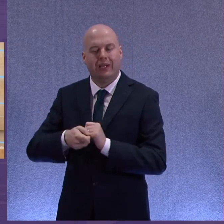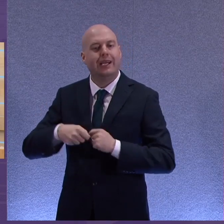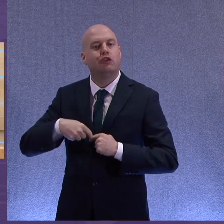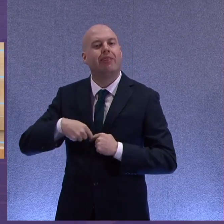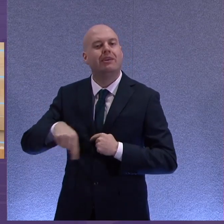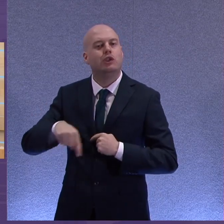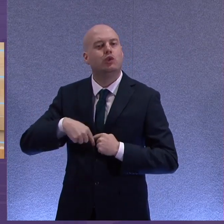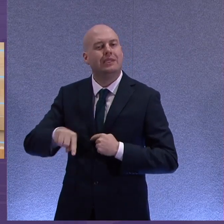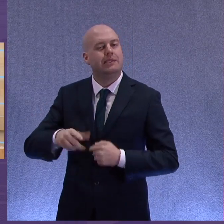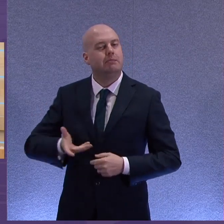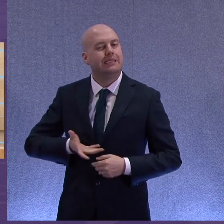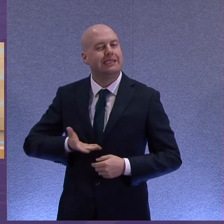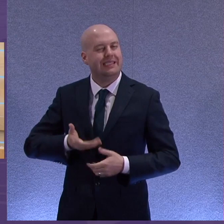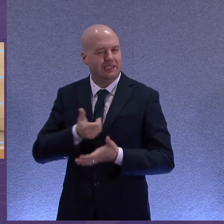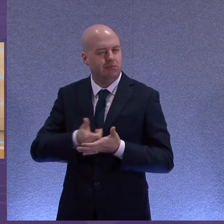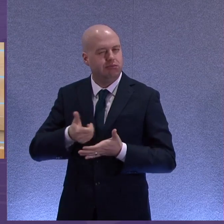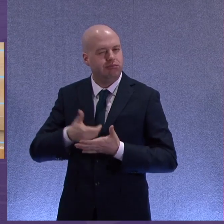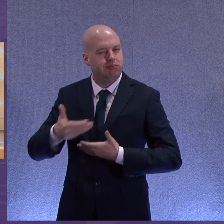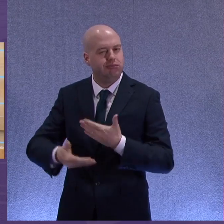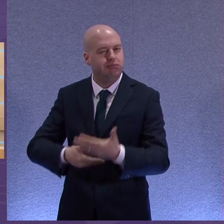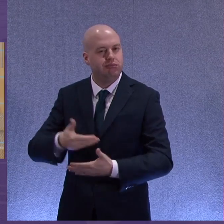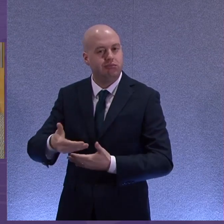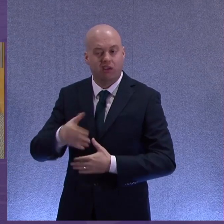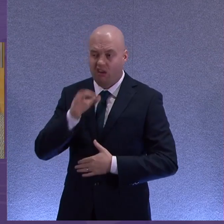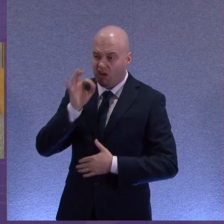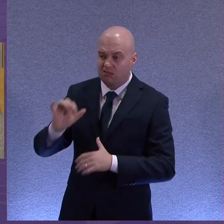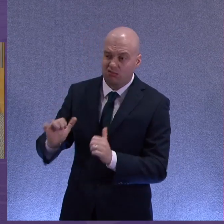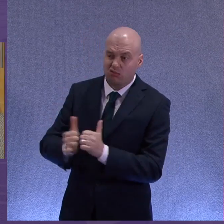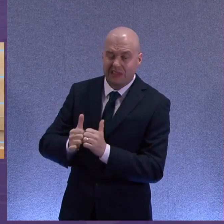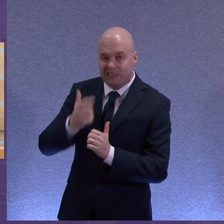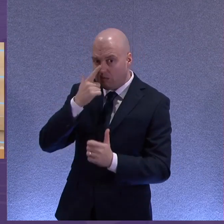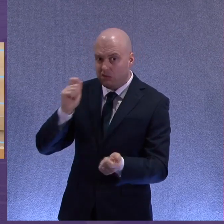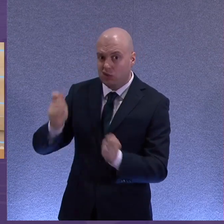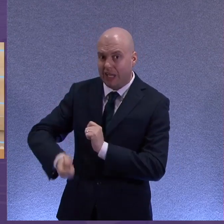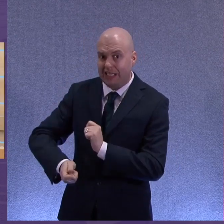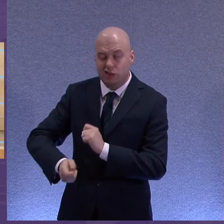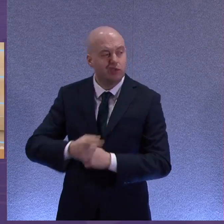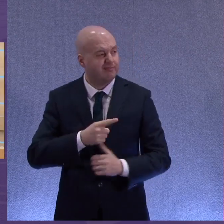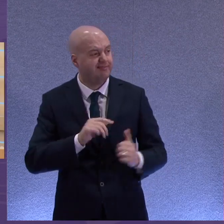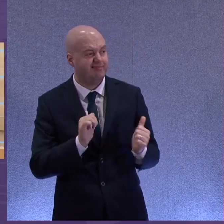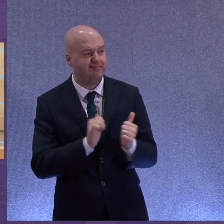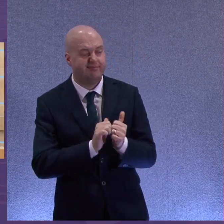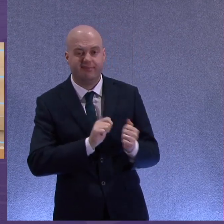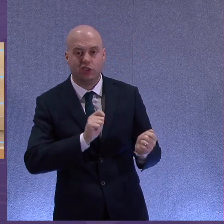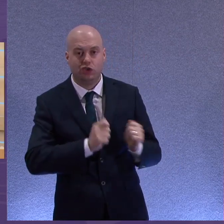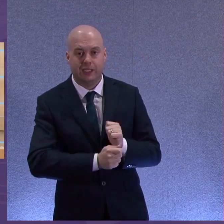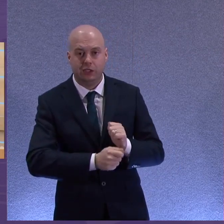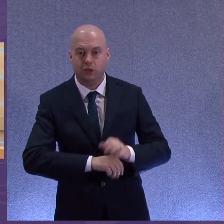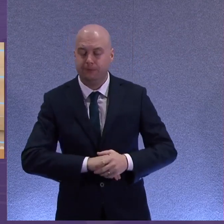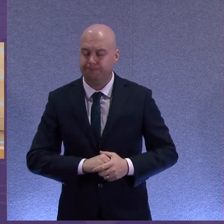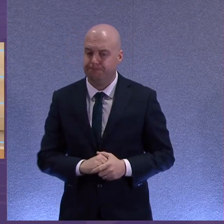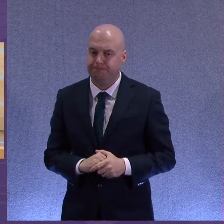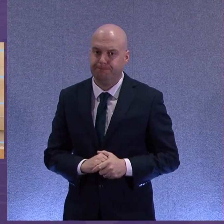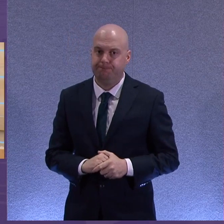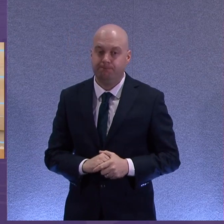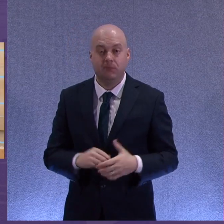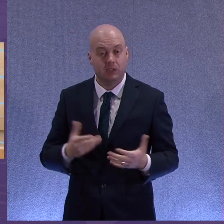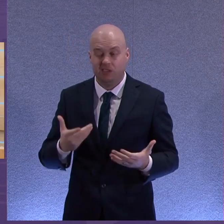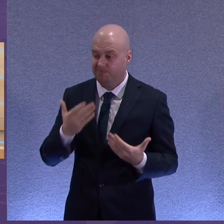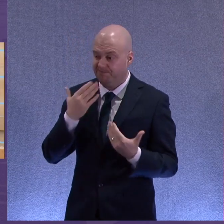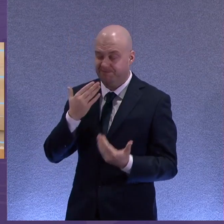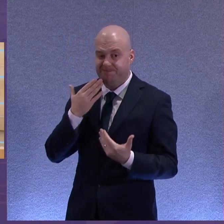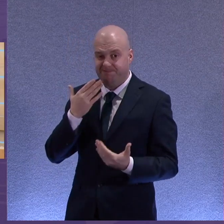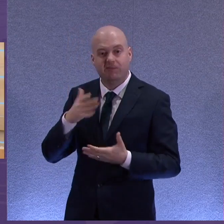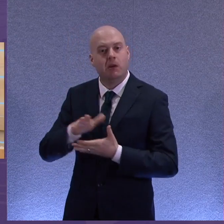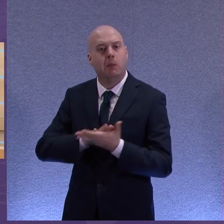business. And again, could I ask Liz Smith to move this motion? Moved. Thank you very much. This motion condenses parliamentary business